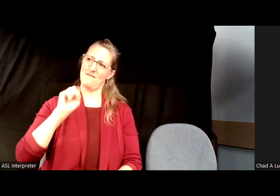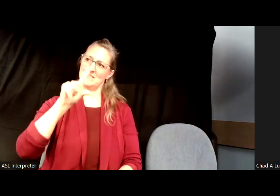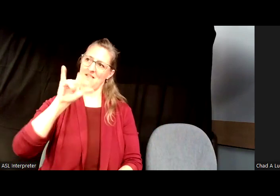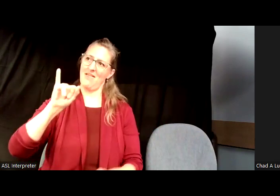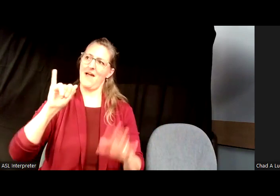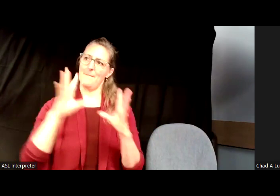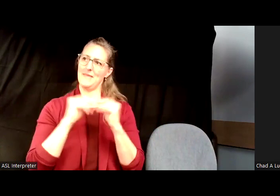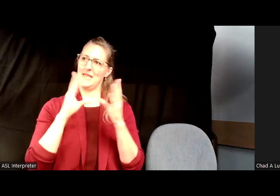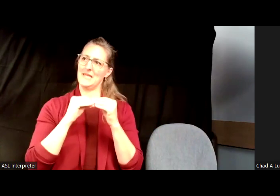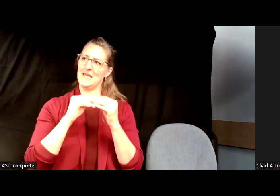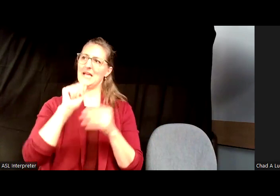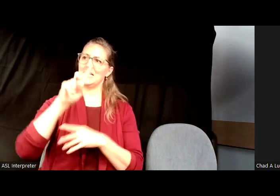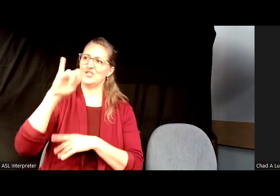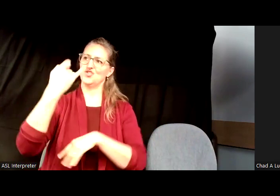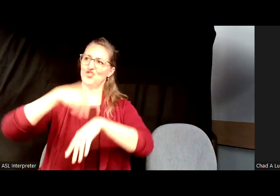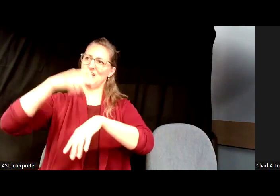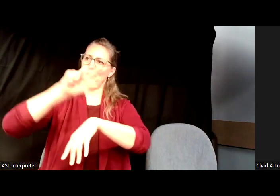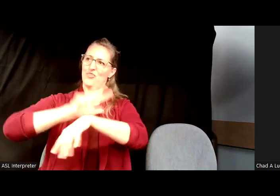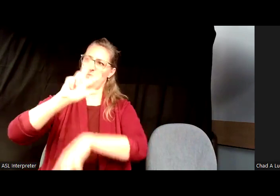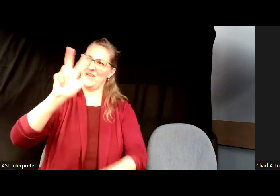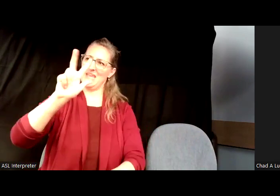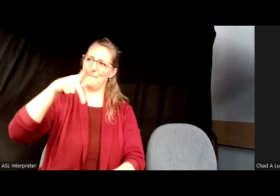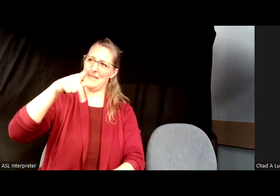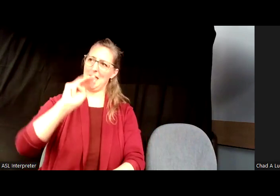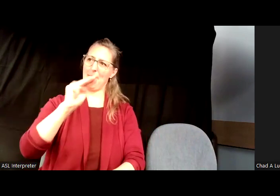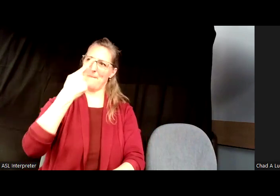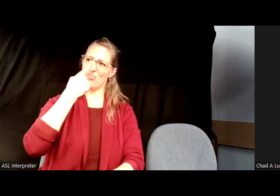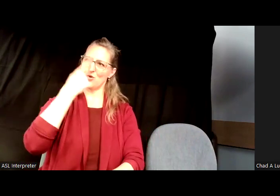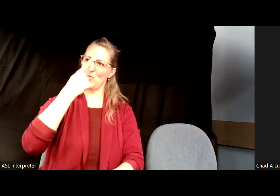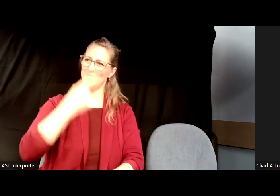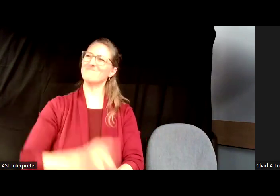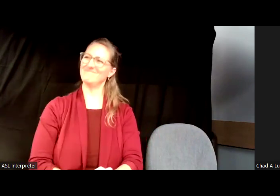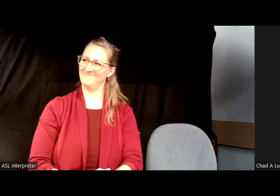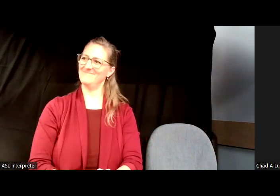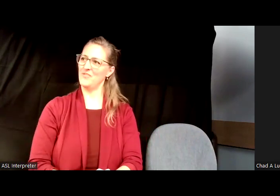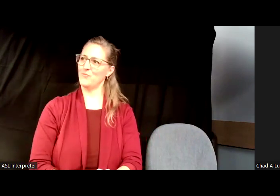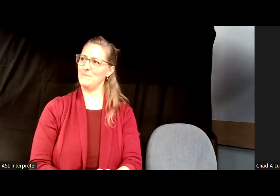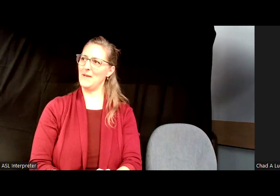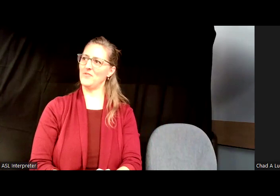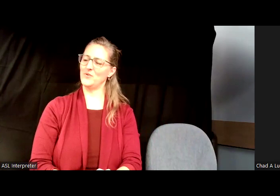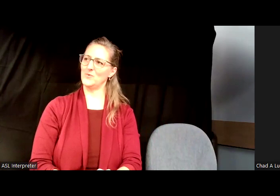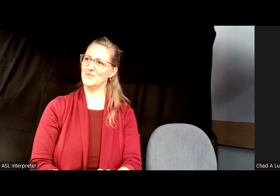The Board of Sign Language Interpreters meeting is adjourned at